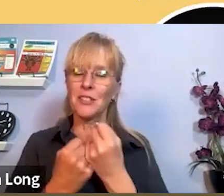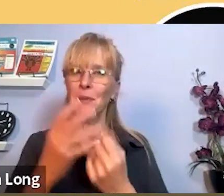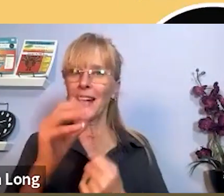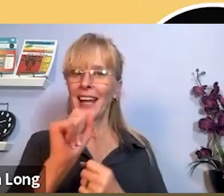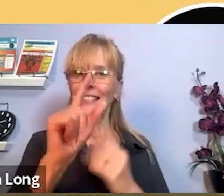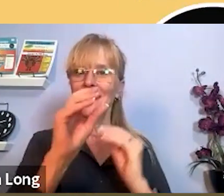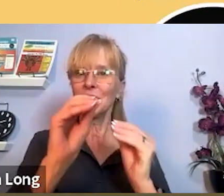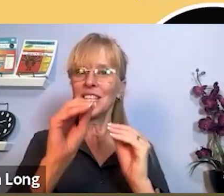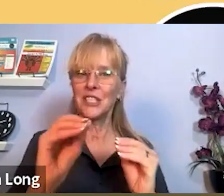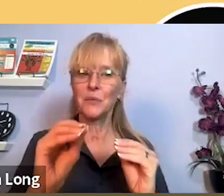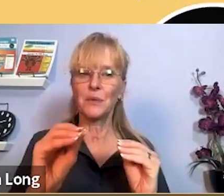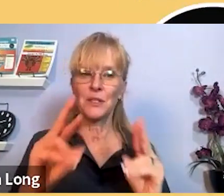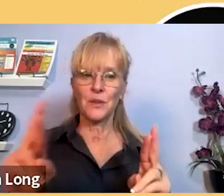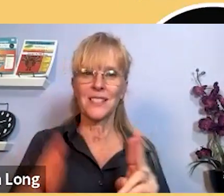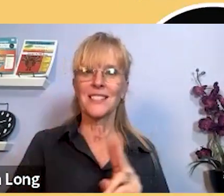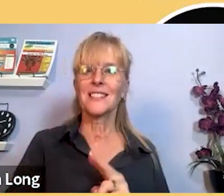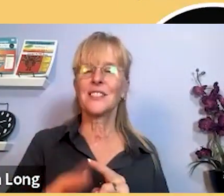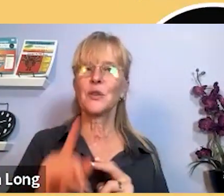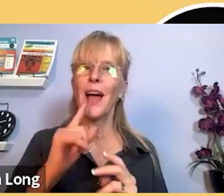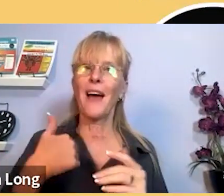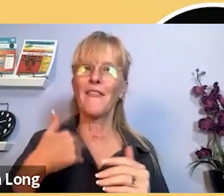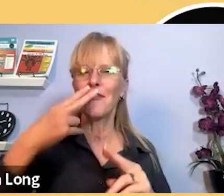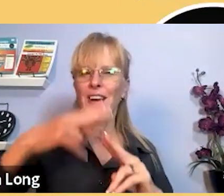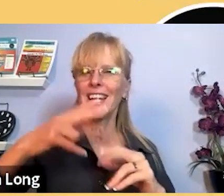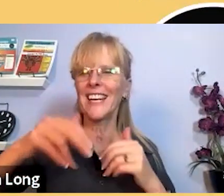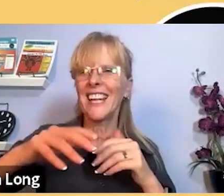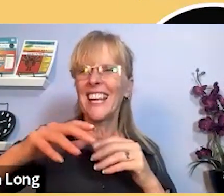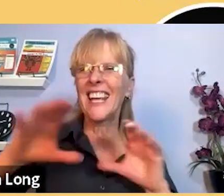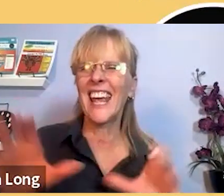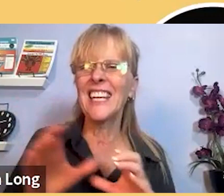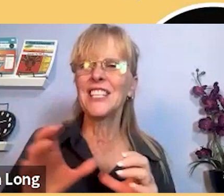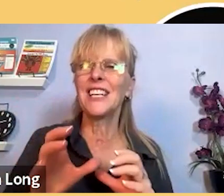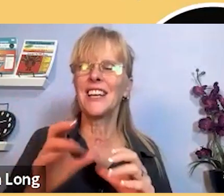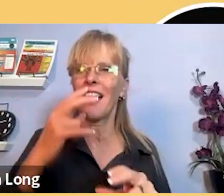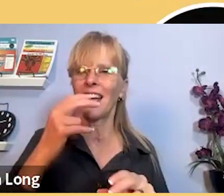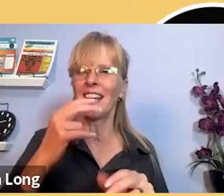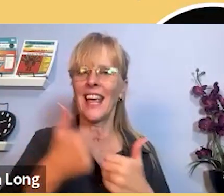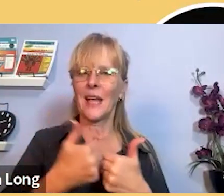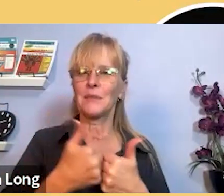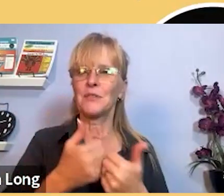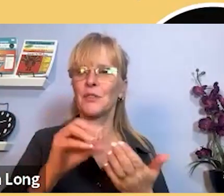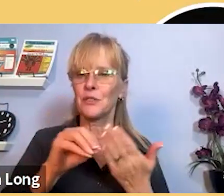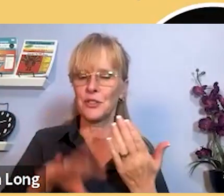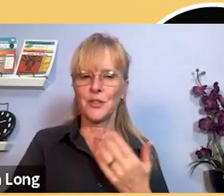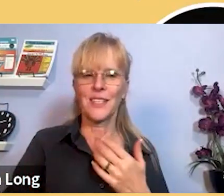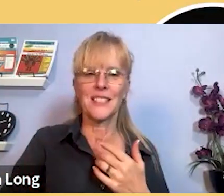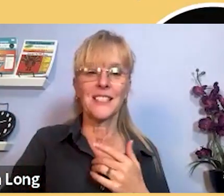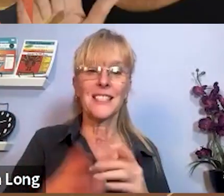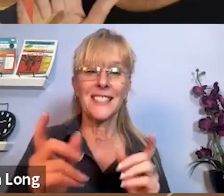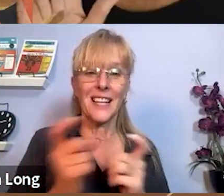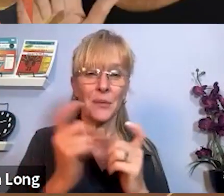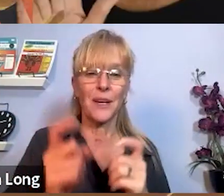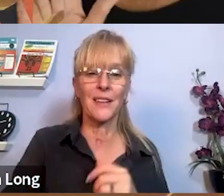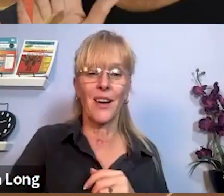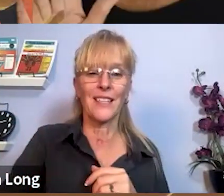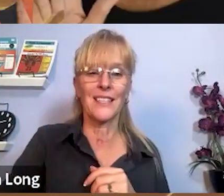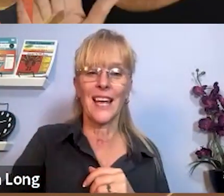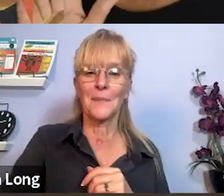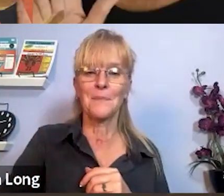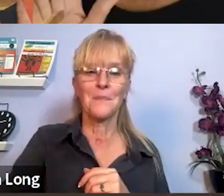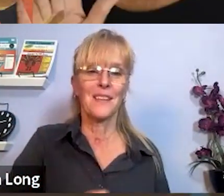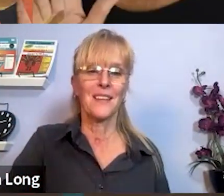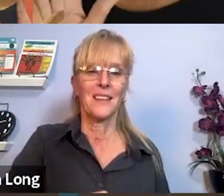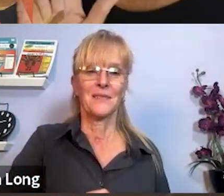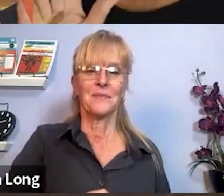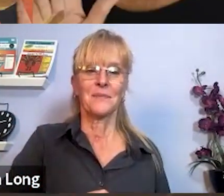is sponsored by ASL Teaching Resources to have fun and engaging games for your students to celebrate the